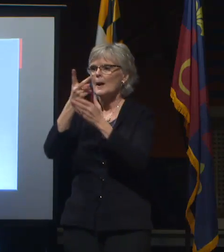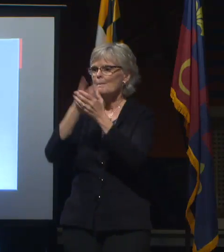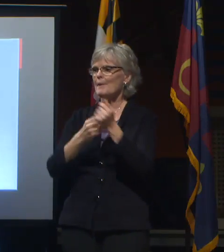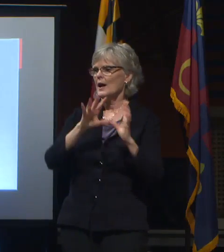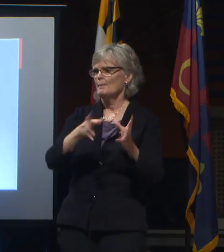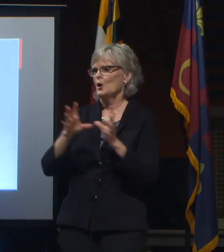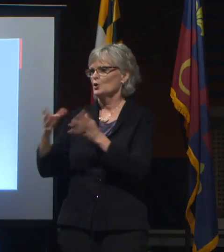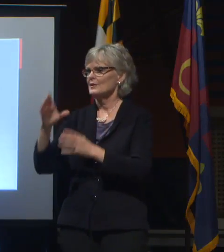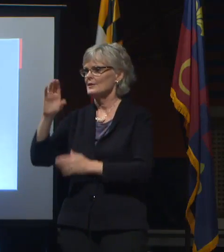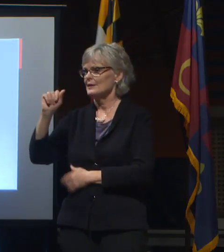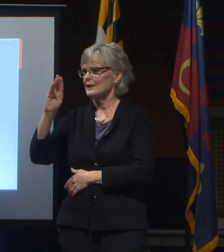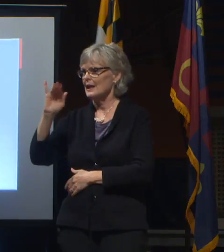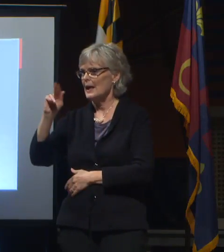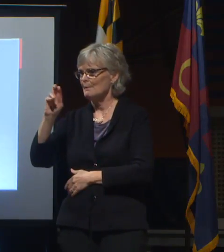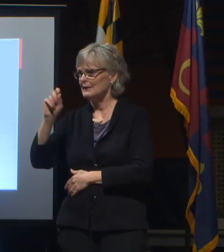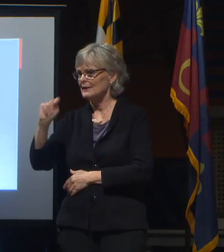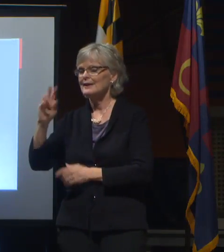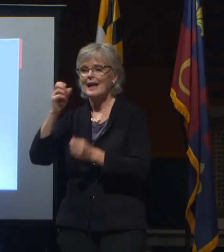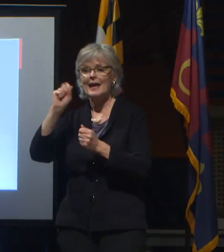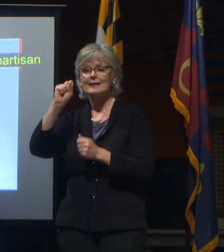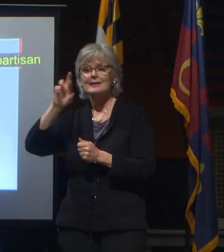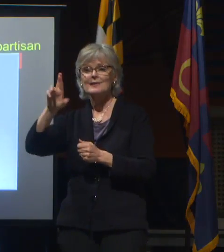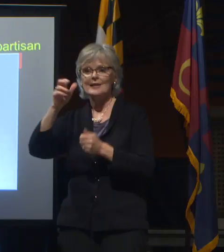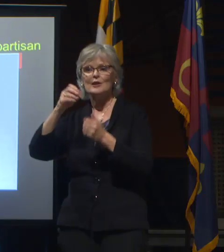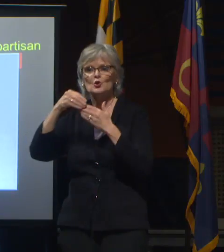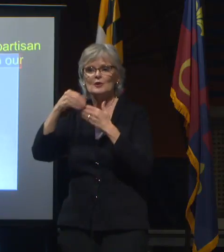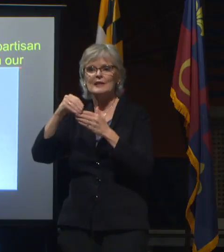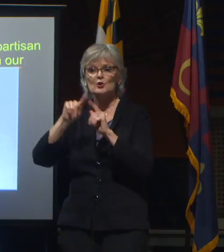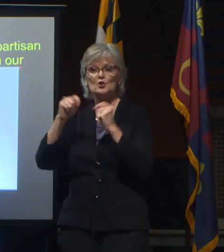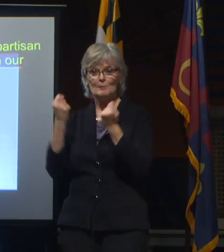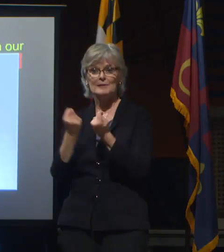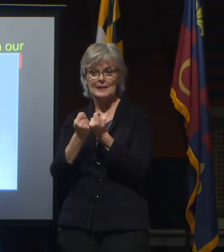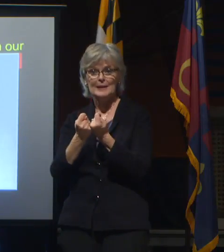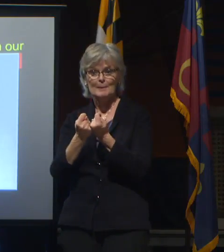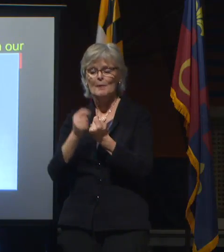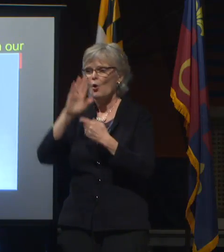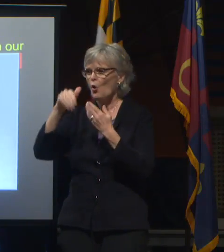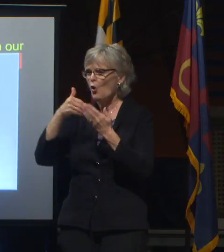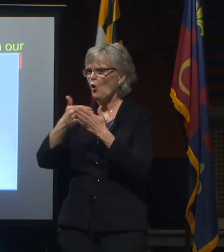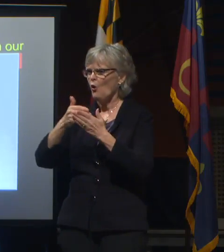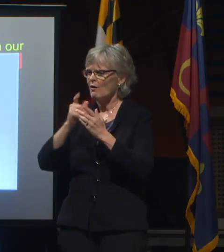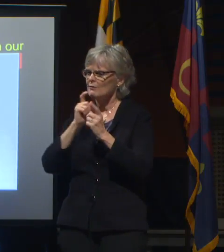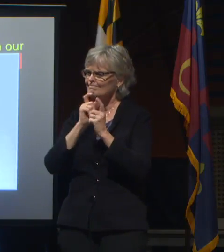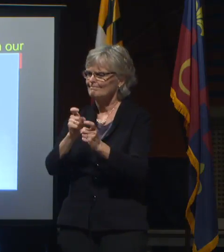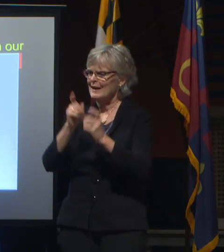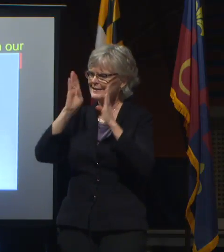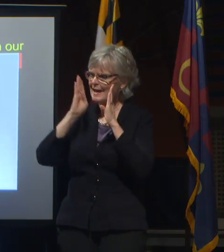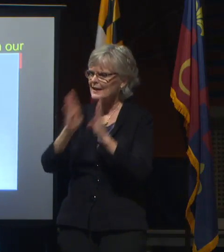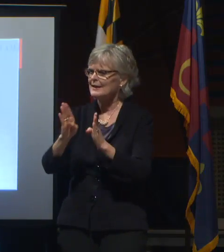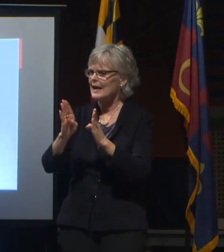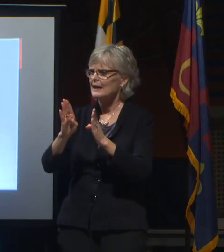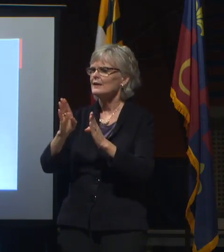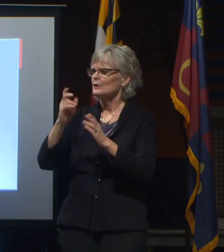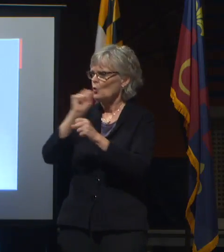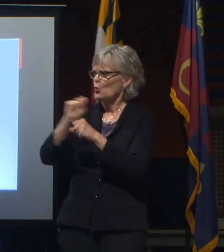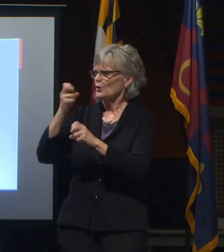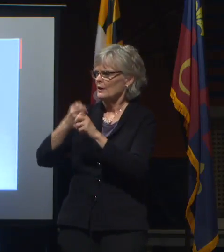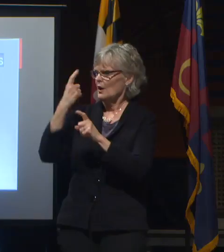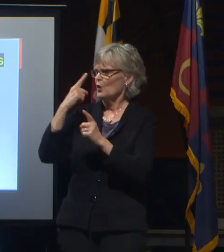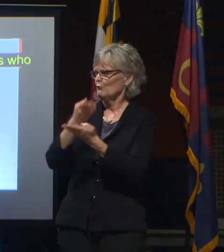cabinet and senior leadership team in our administration, and they're all dedicated public servants who are working very hard for